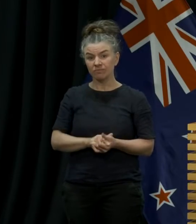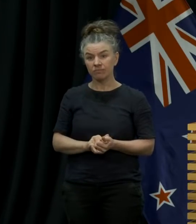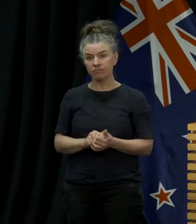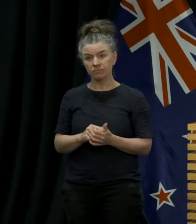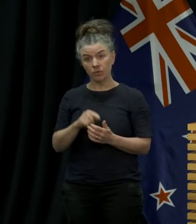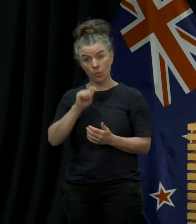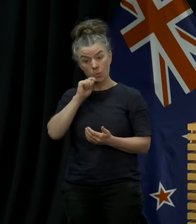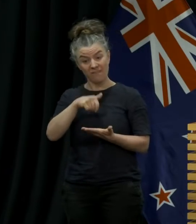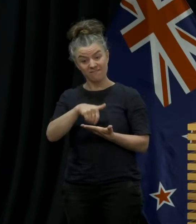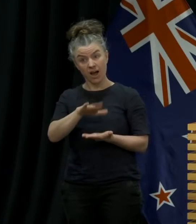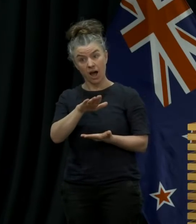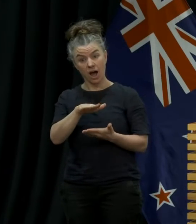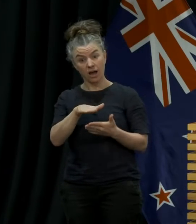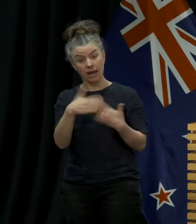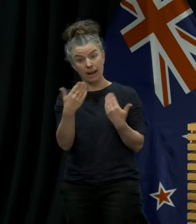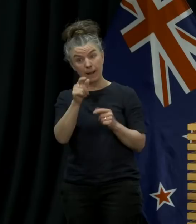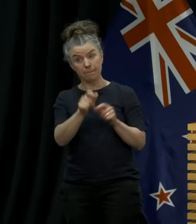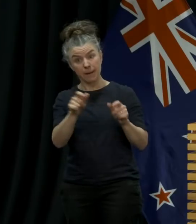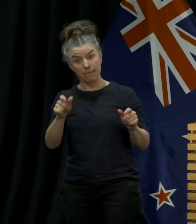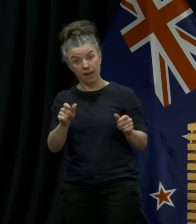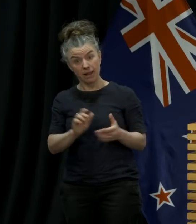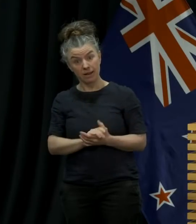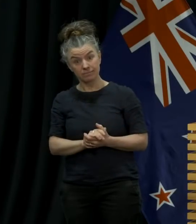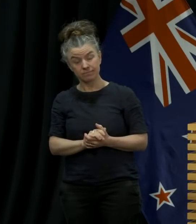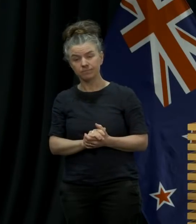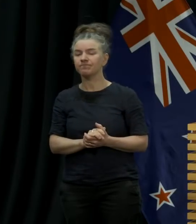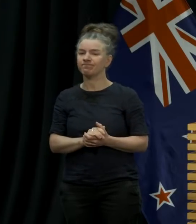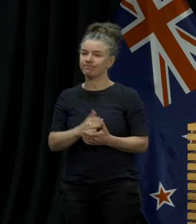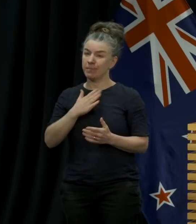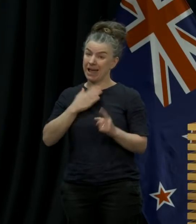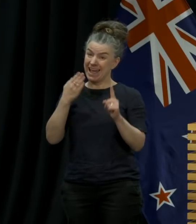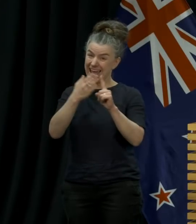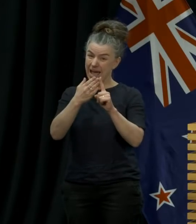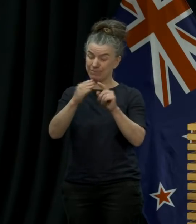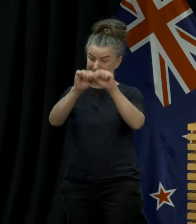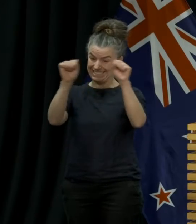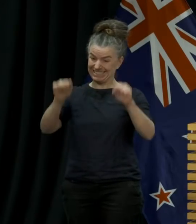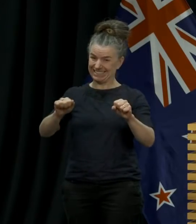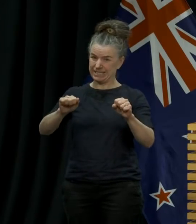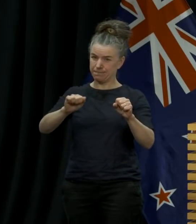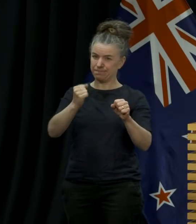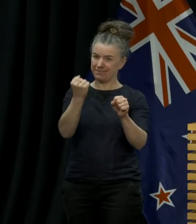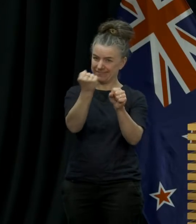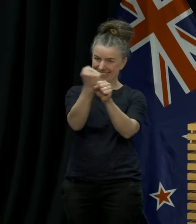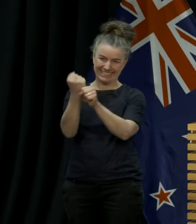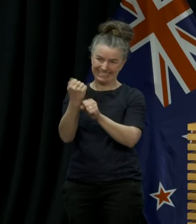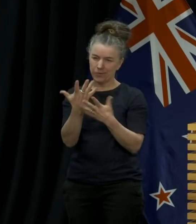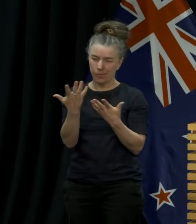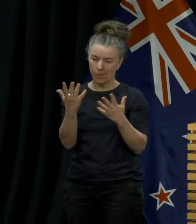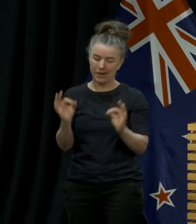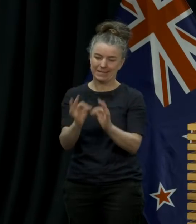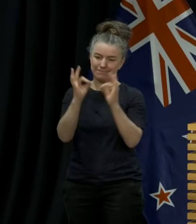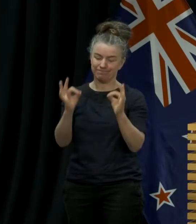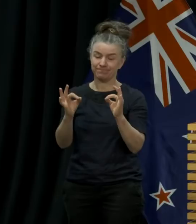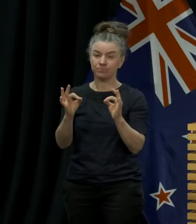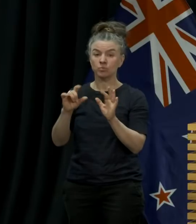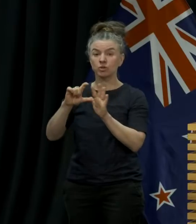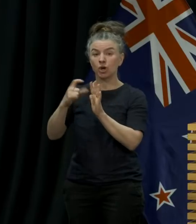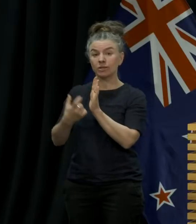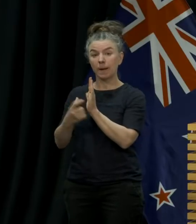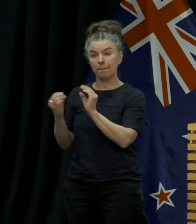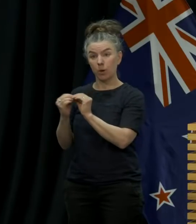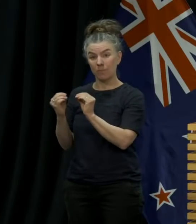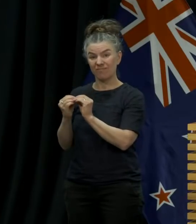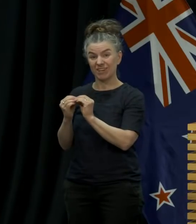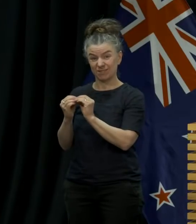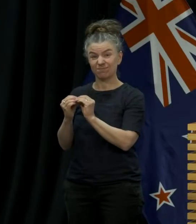lose their jobs over this? Ultimately, my focus is on fixing the system. Dr. Bloomfield, as you will have said, has acknowledged that there has been a